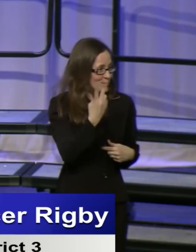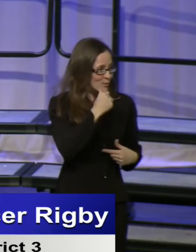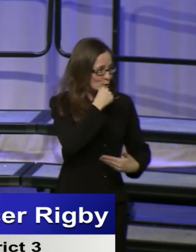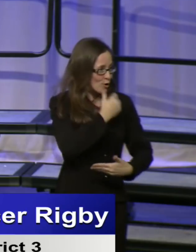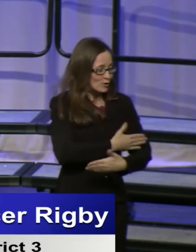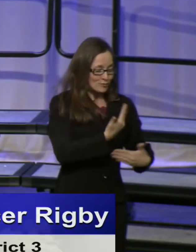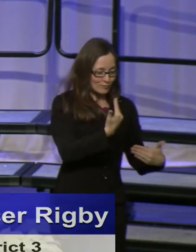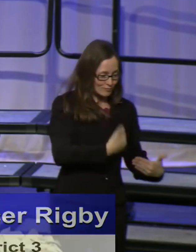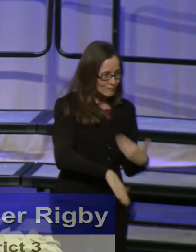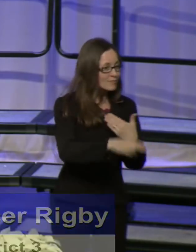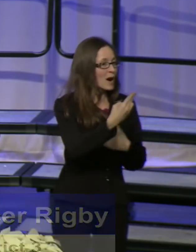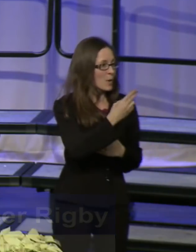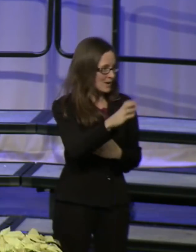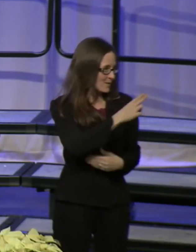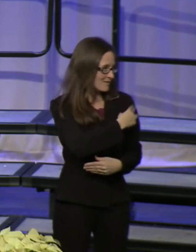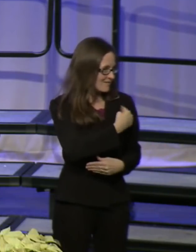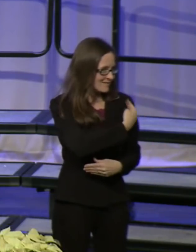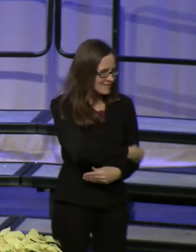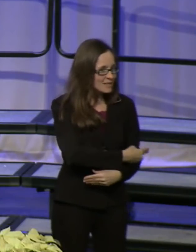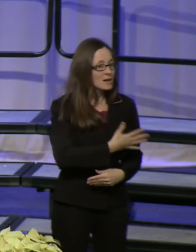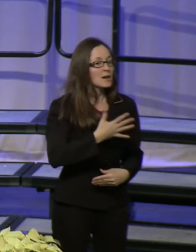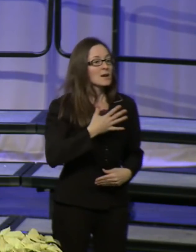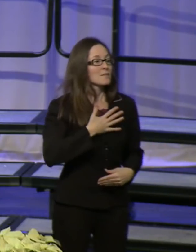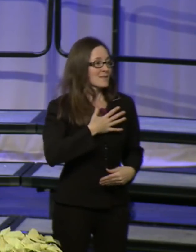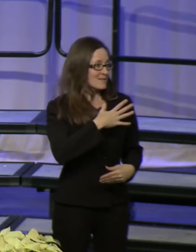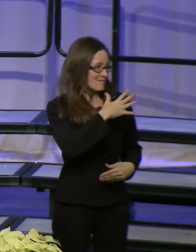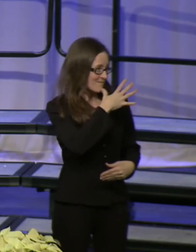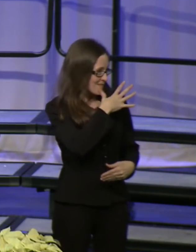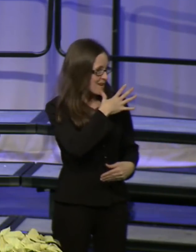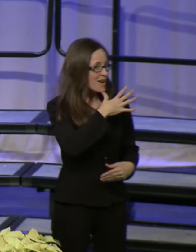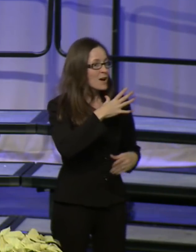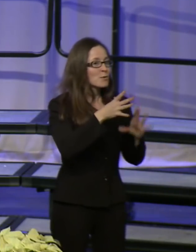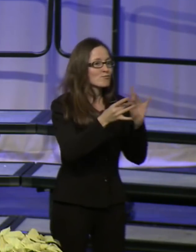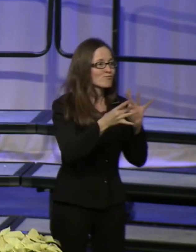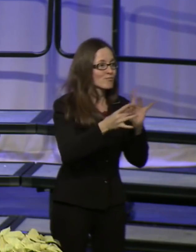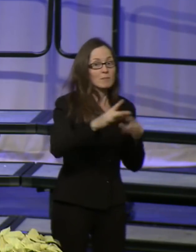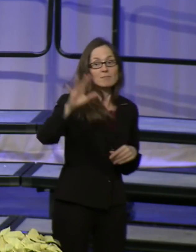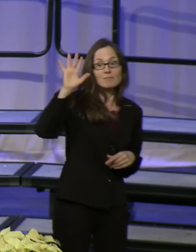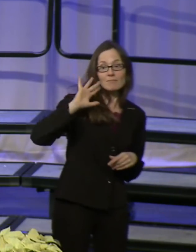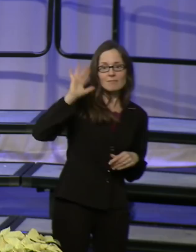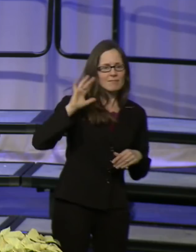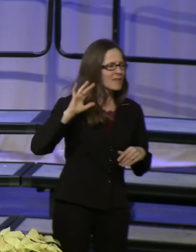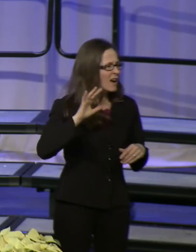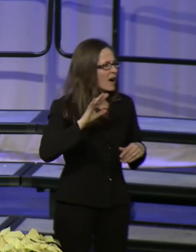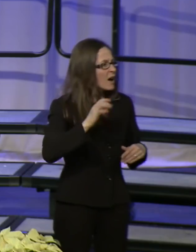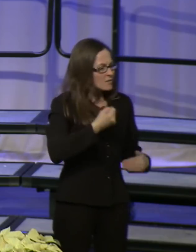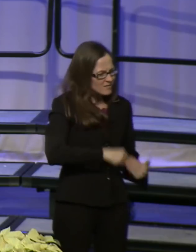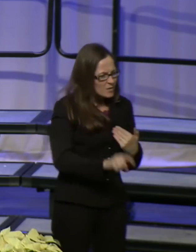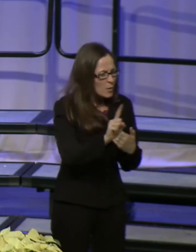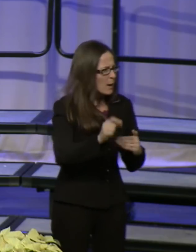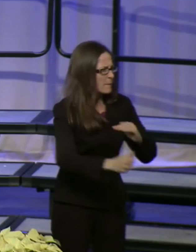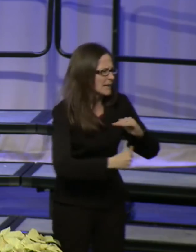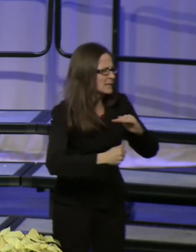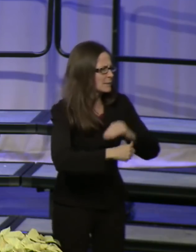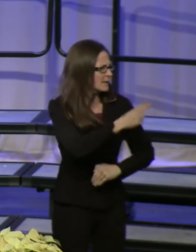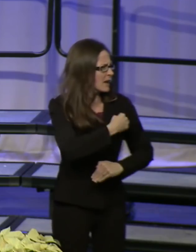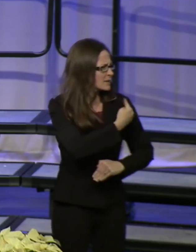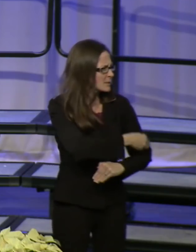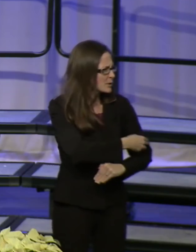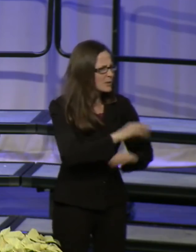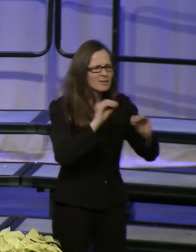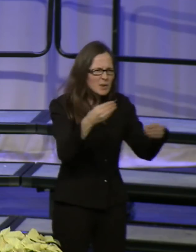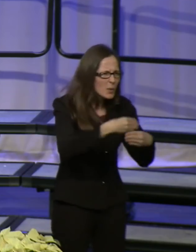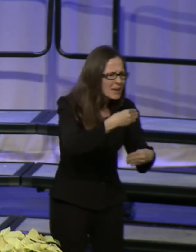mom will tell you, the maternity ward was in the windowless basement at the time. And growing up in